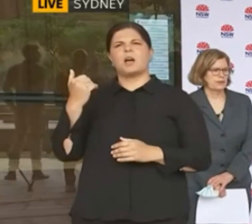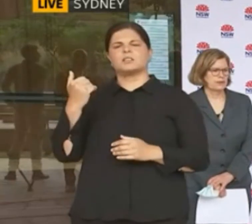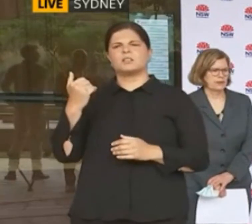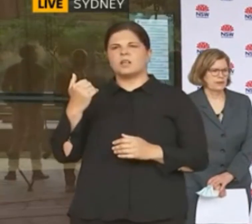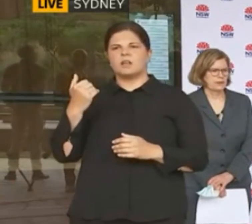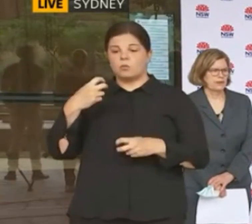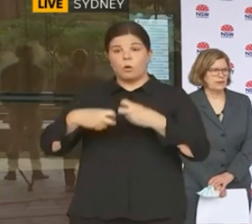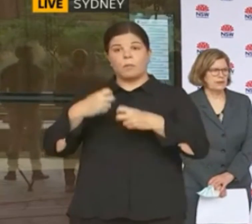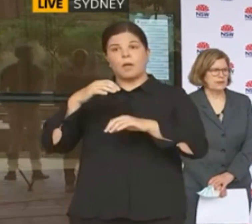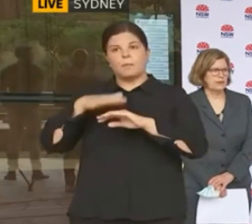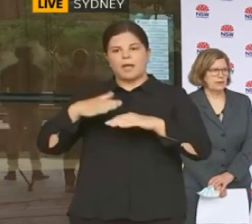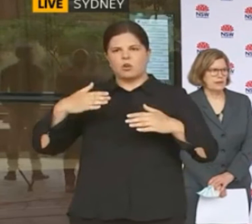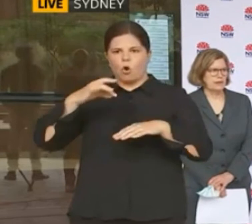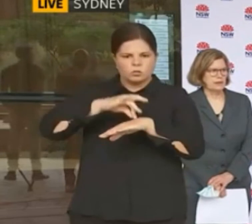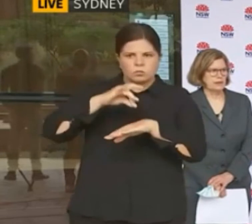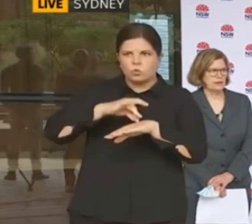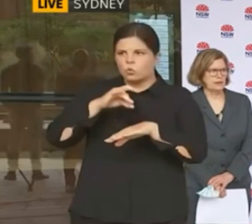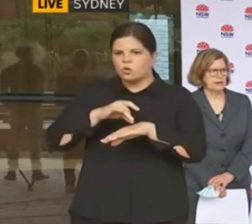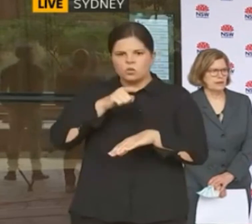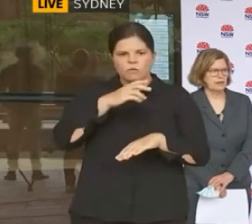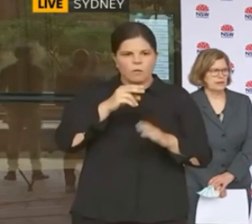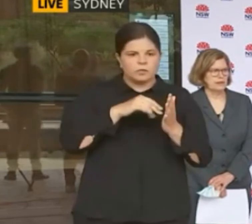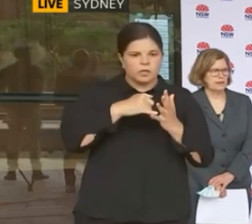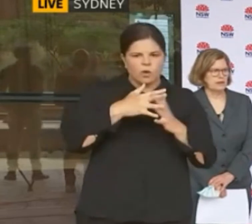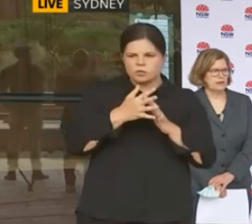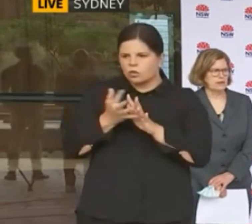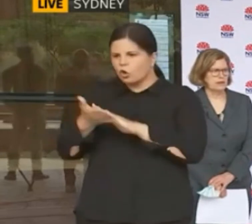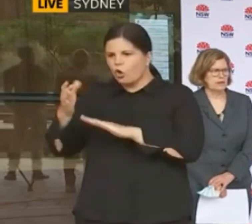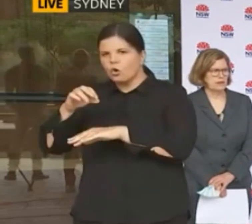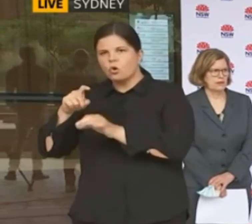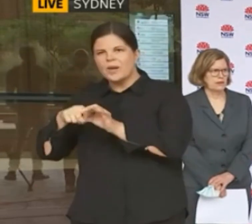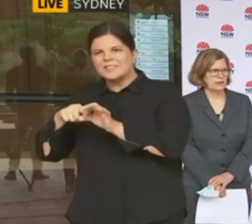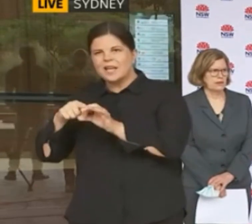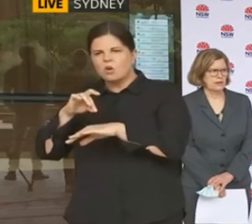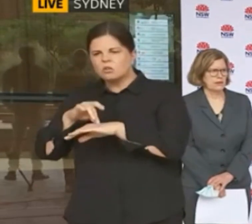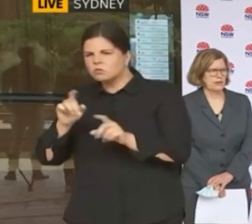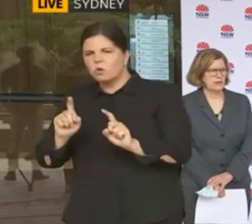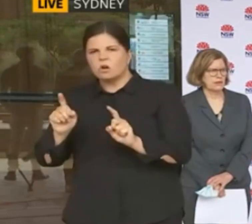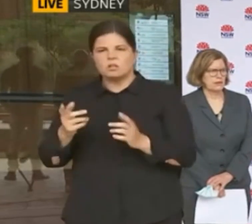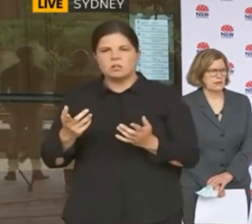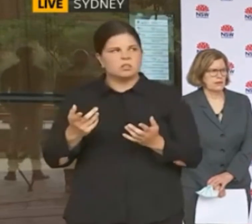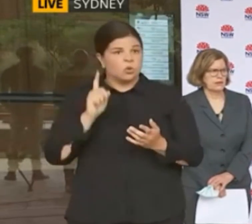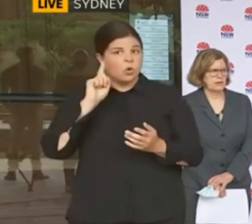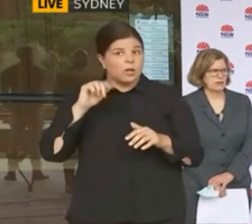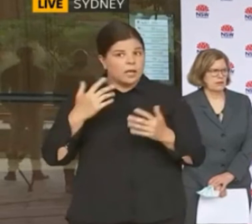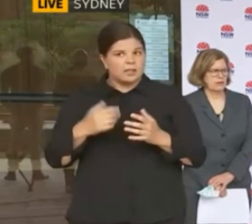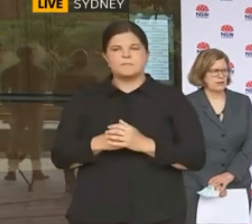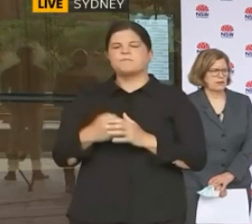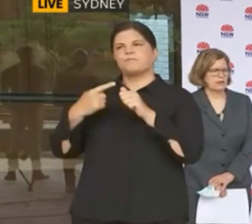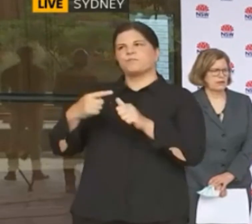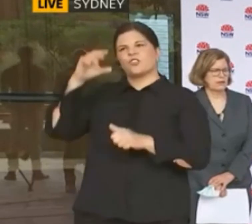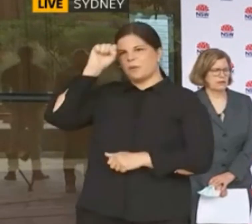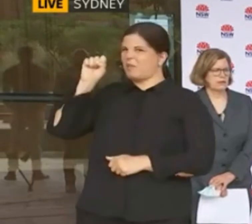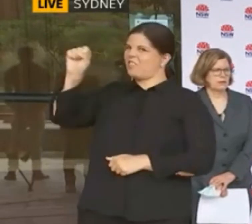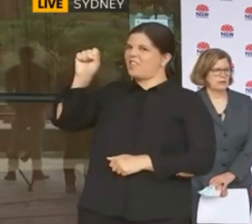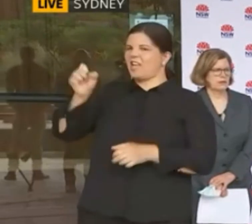hospitals. Have you heard of any issues since the borders are... I haven't. I've actually had barely any communication in relation to those issues, and remember, they're decisions of other governments.